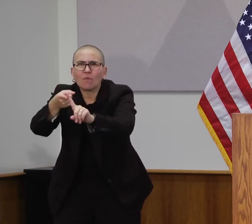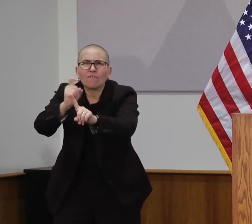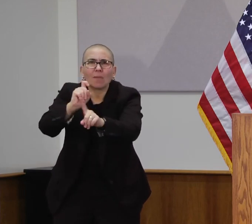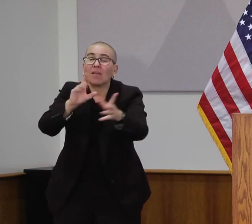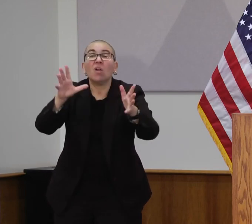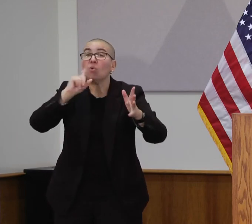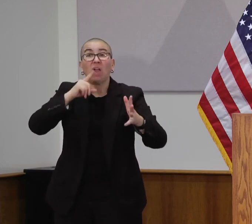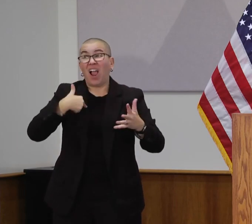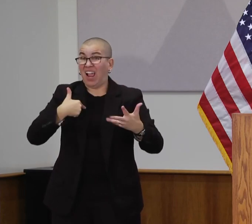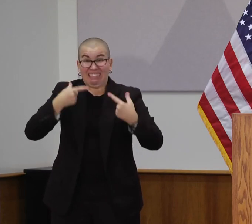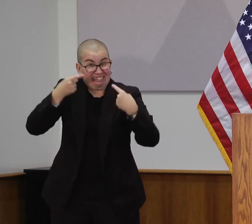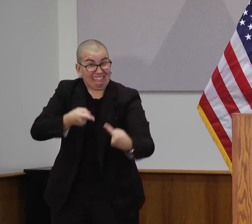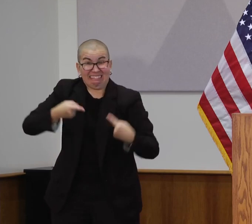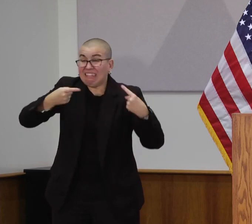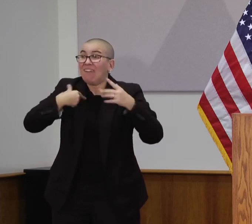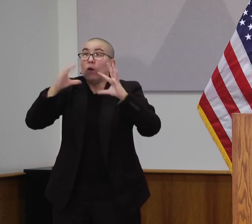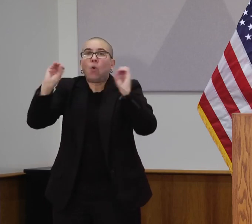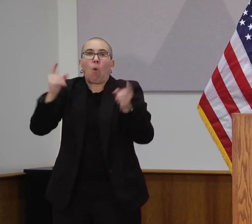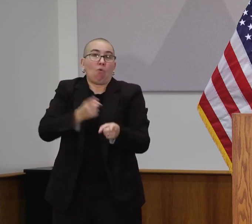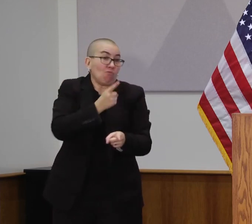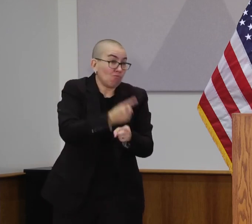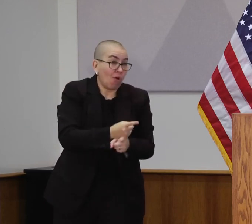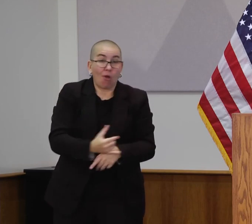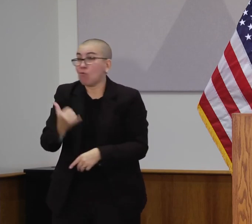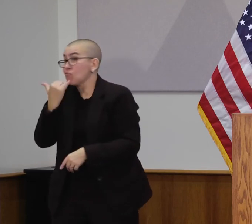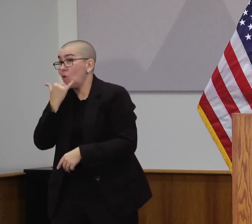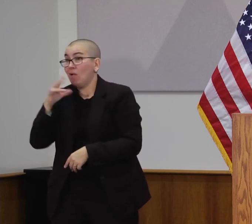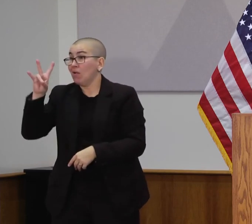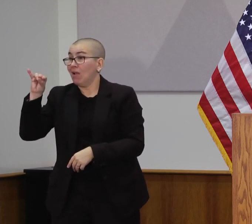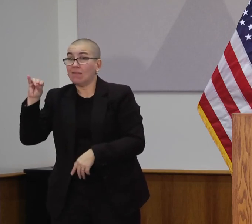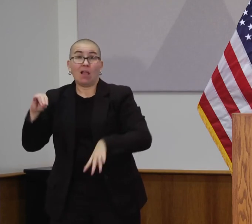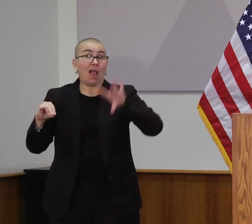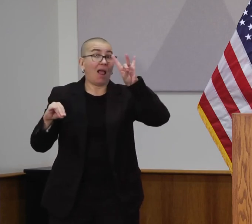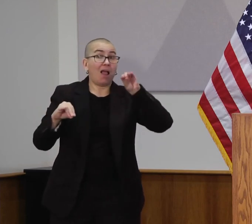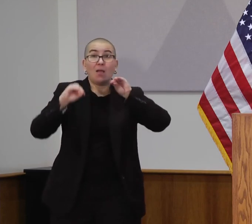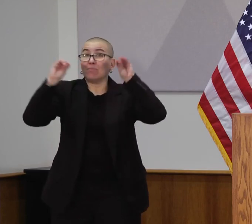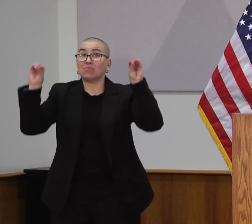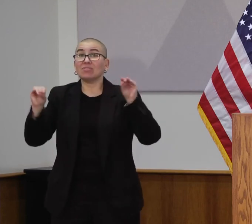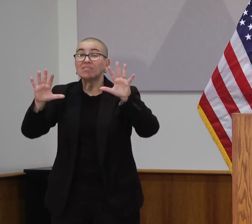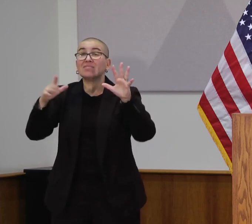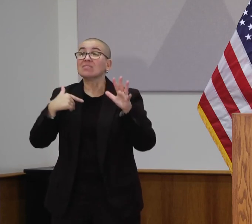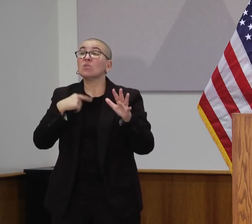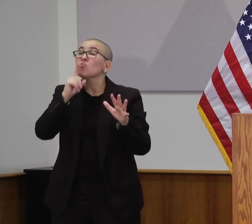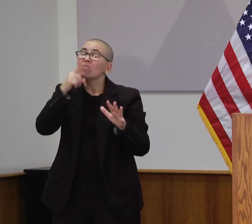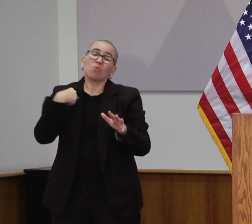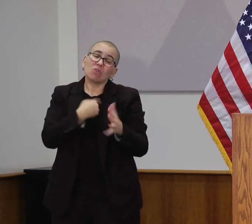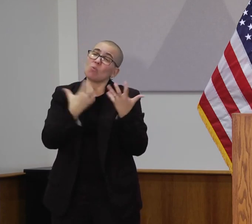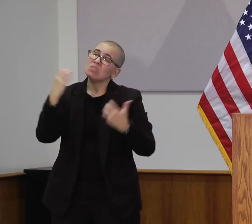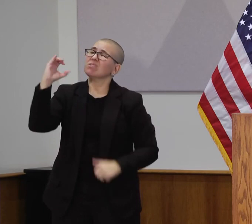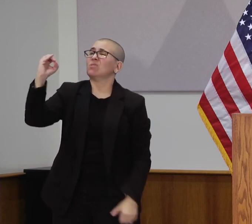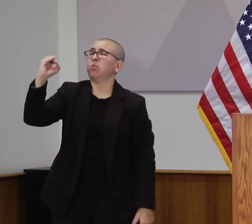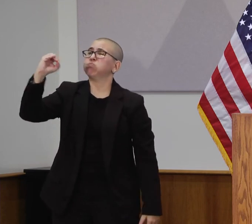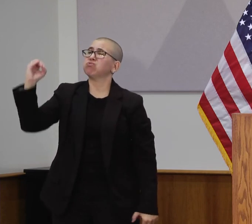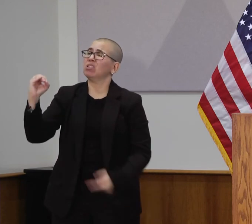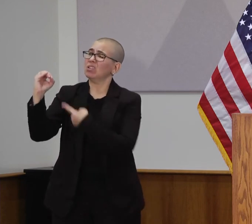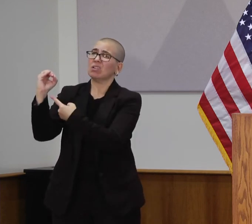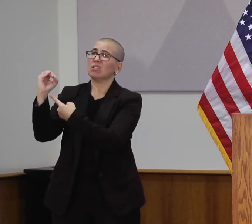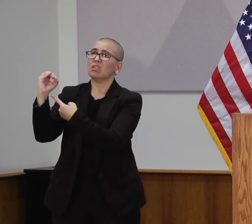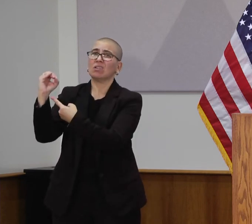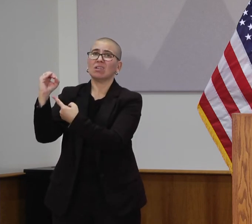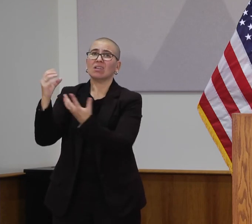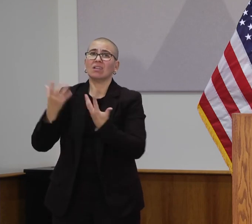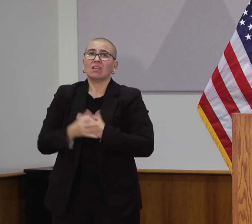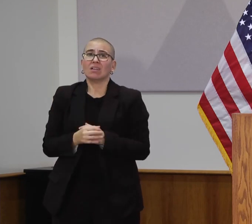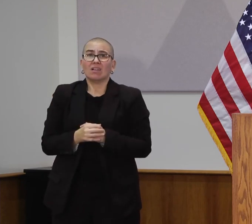right number. Certainly, any avoidable deaths are too many. So our focus